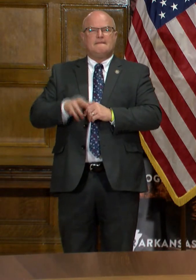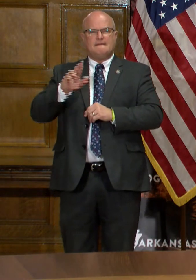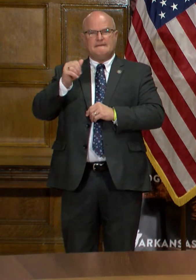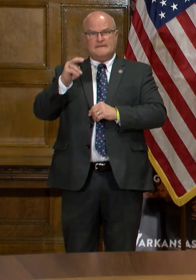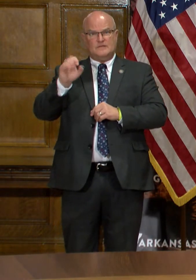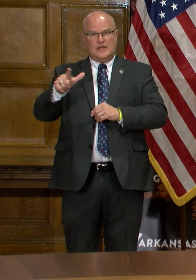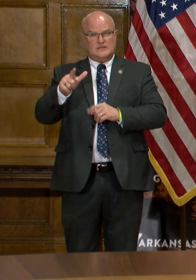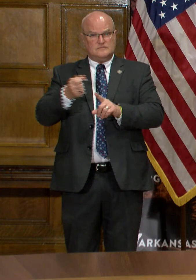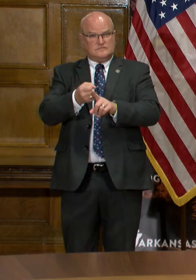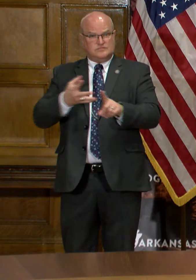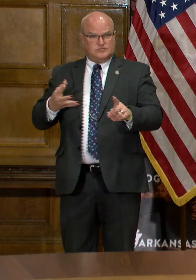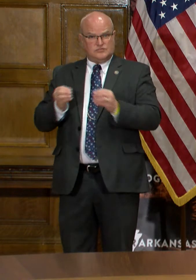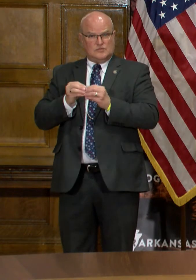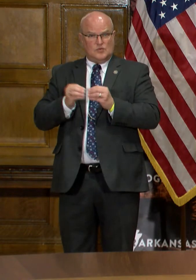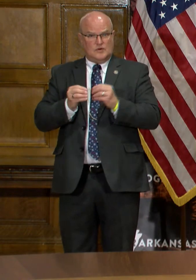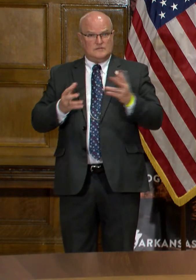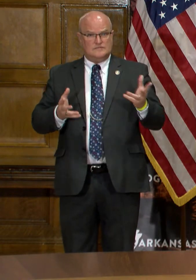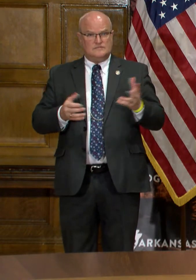Rachel, do you want to elaborate on that?